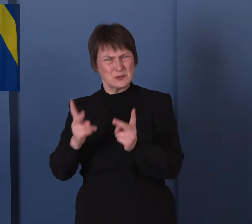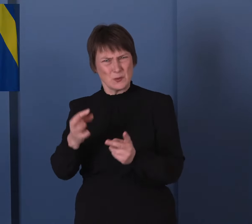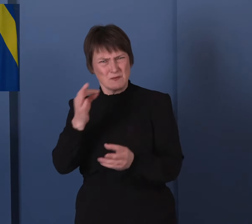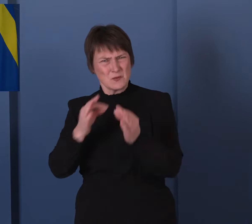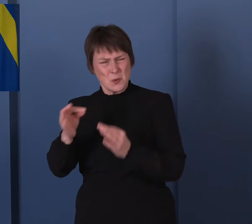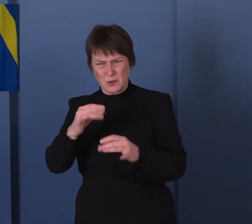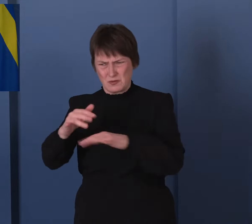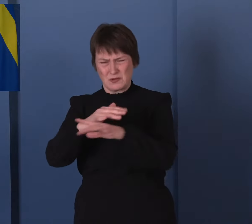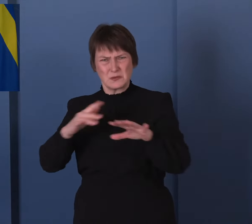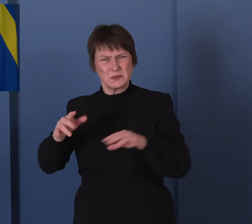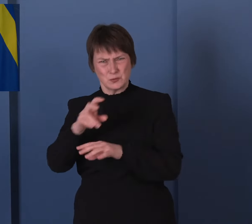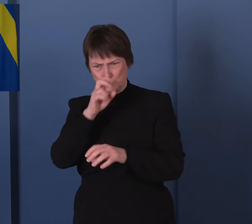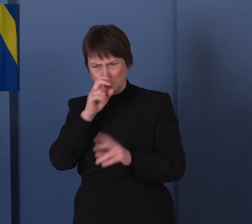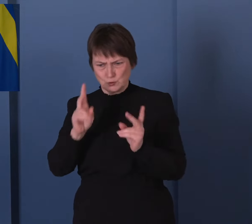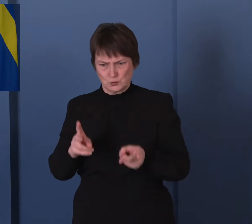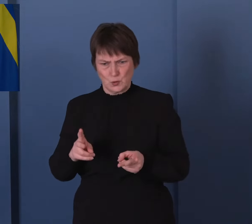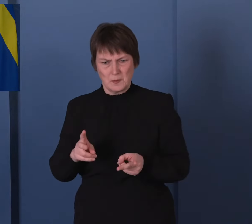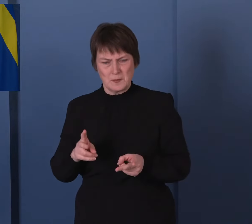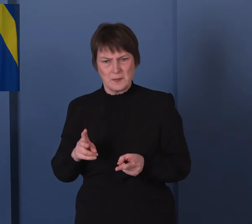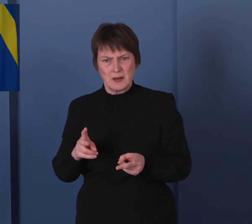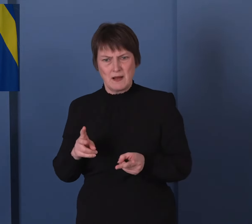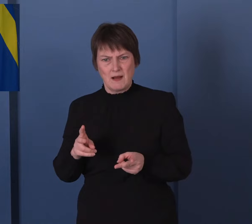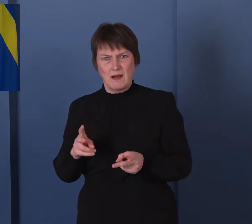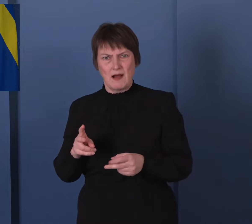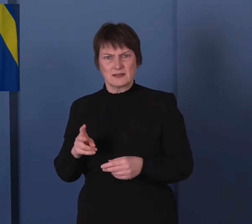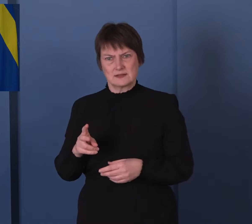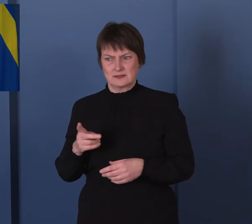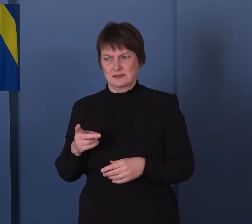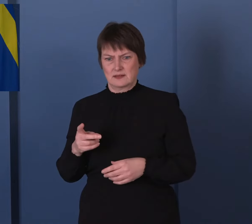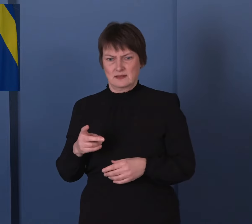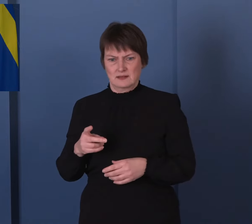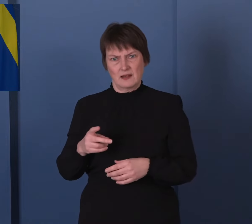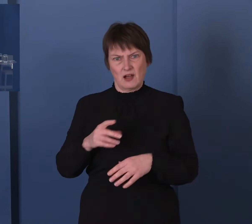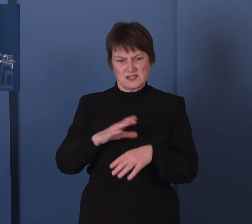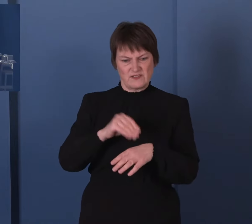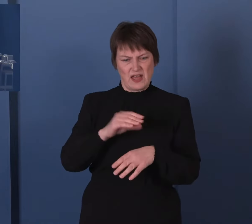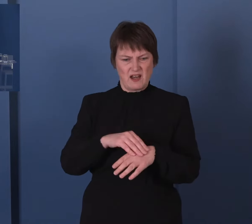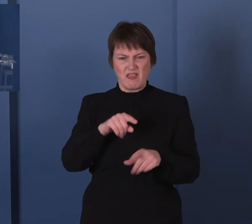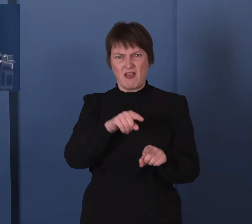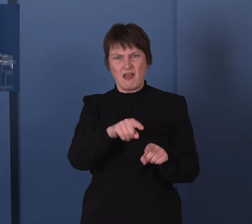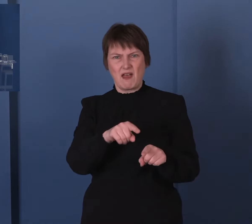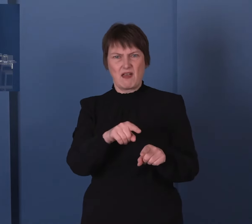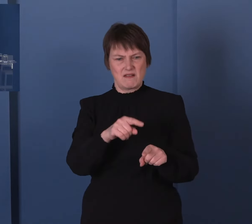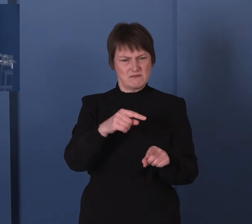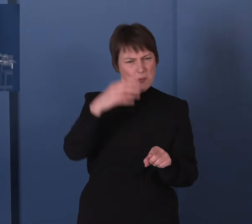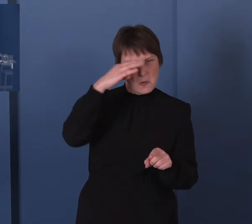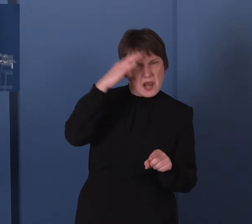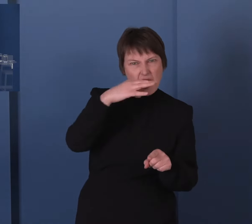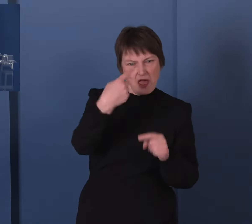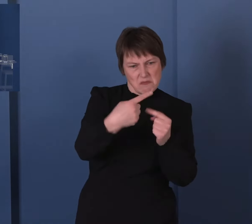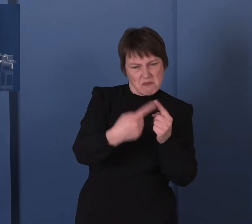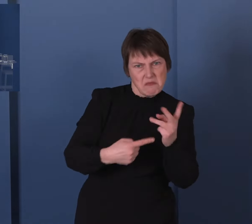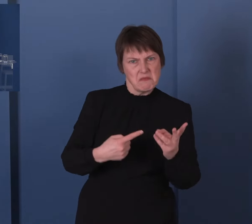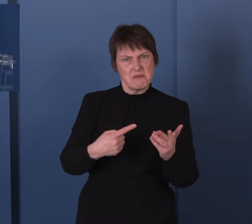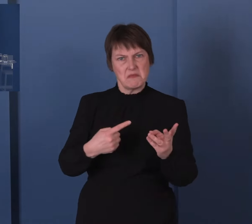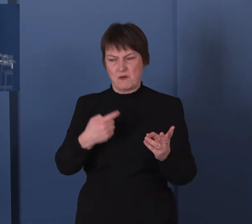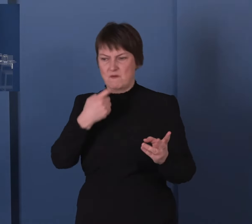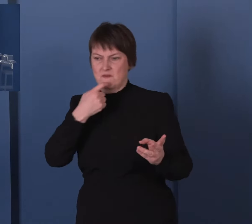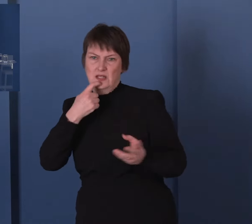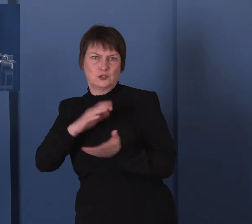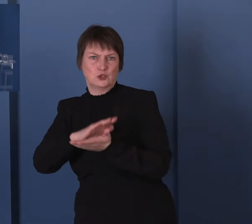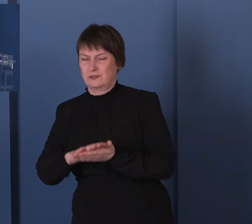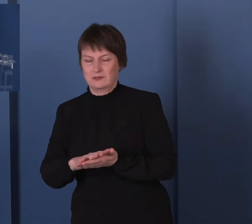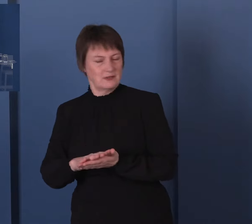presented as a sort of troubled child in the classroom. I don't think this is the case. Sweden